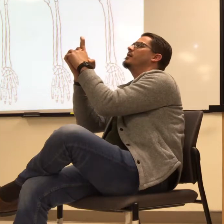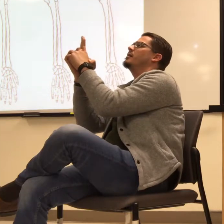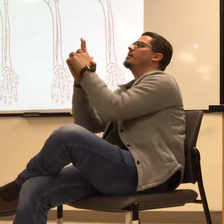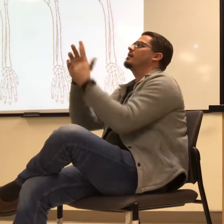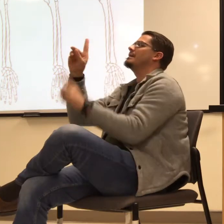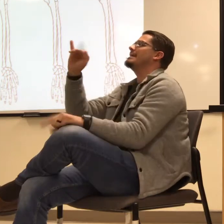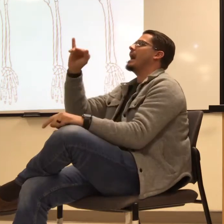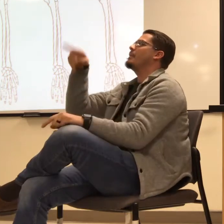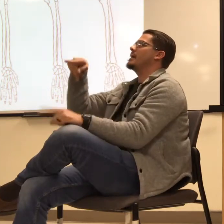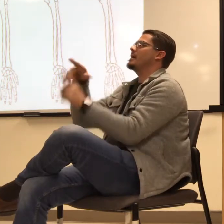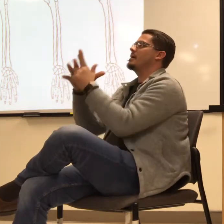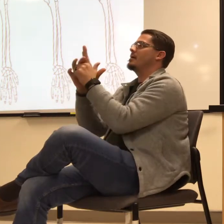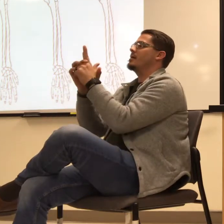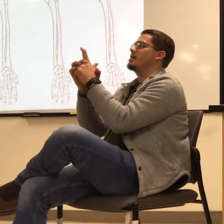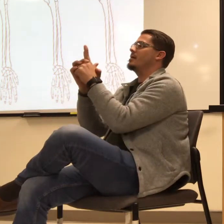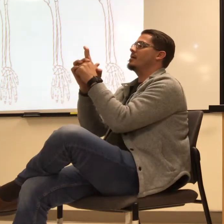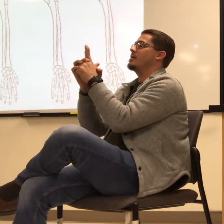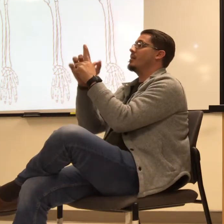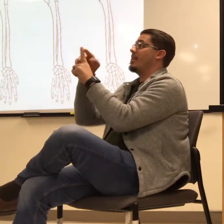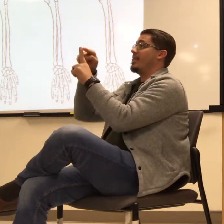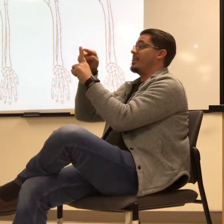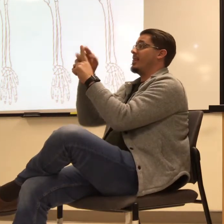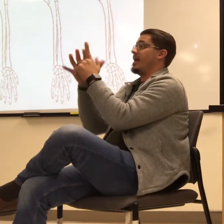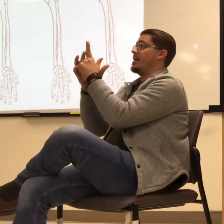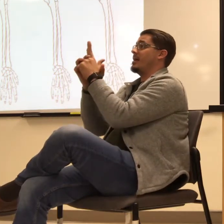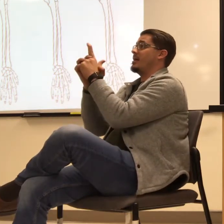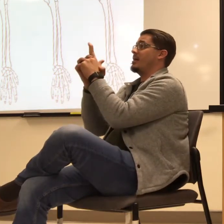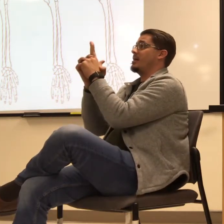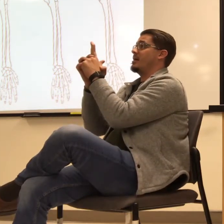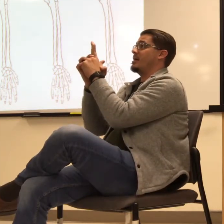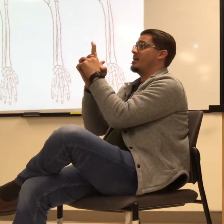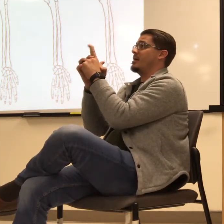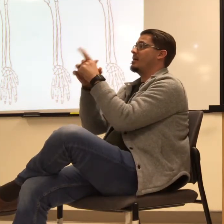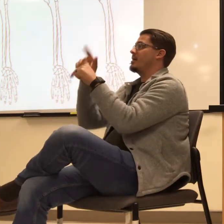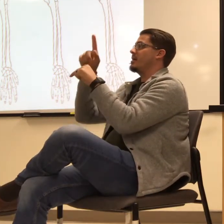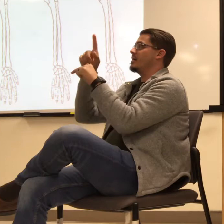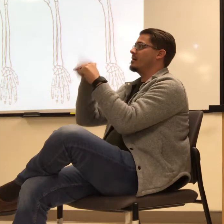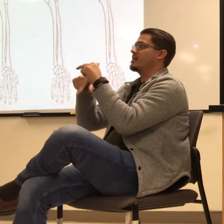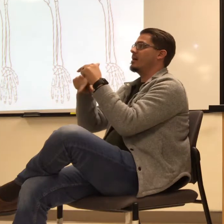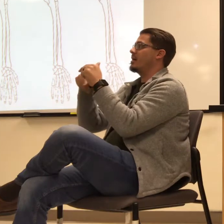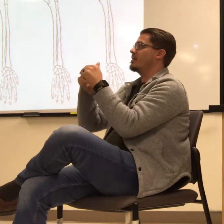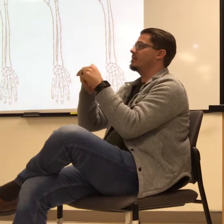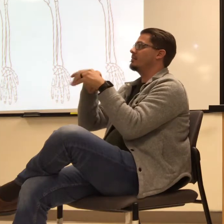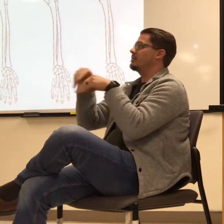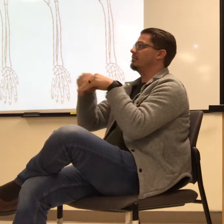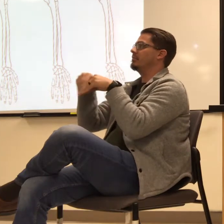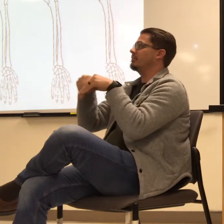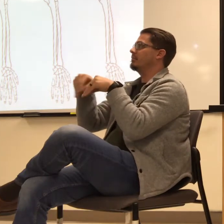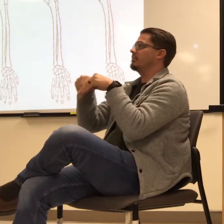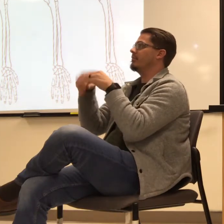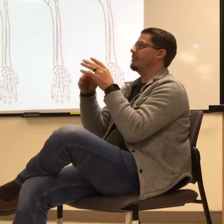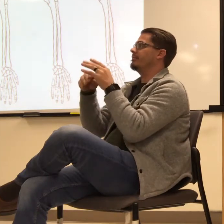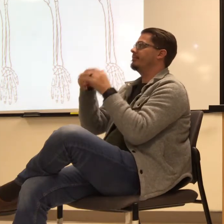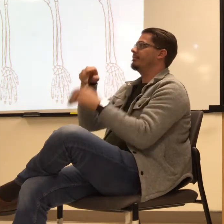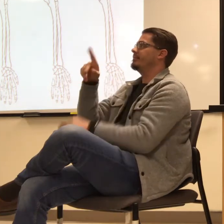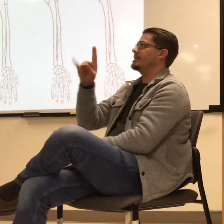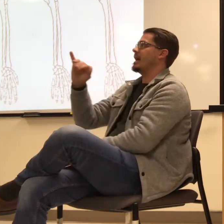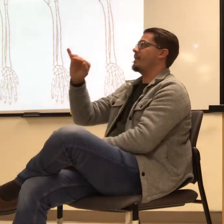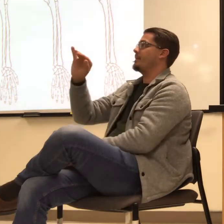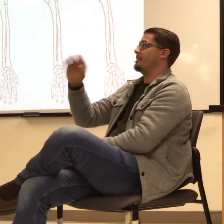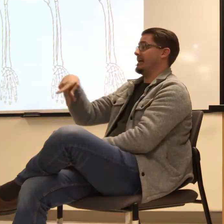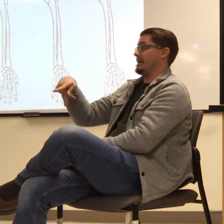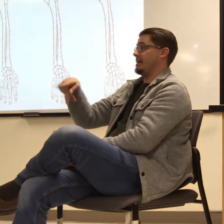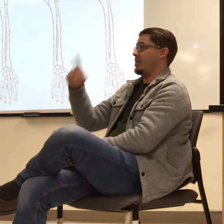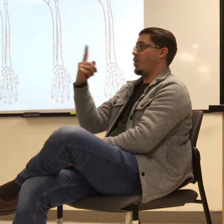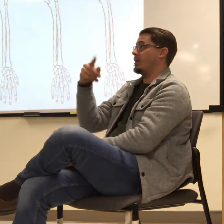However, this muscle cannot flex the DIP. It only goes up to PIP. And what I'm